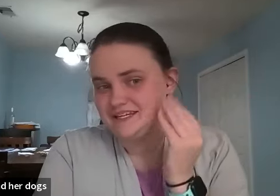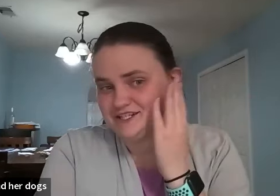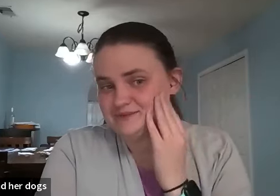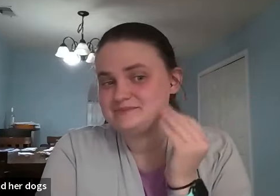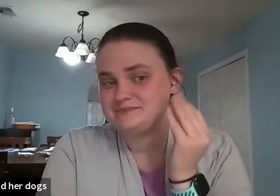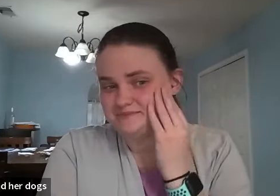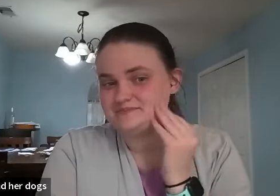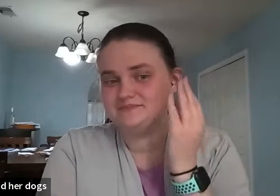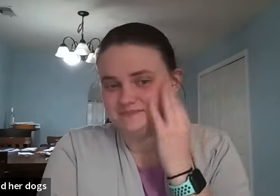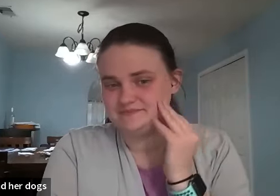peach. Mm-hmm.